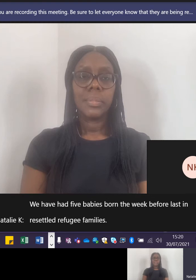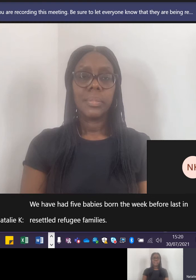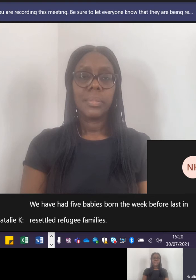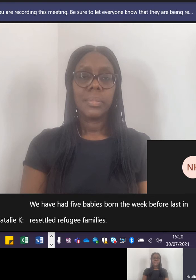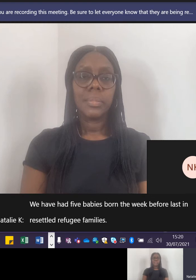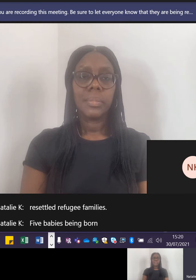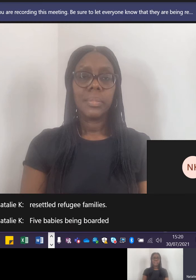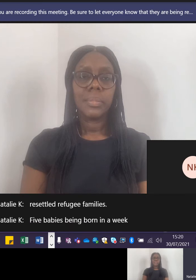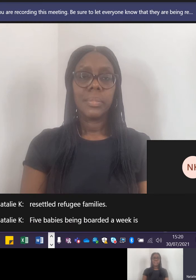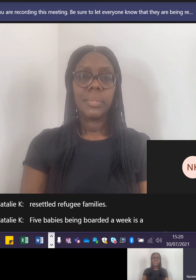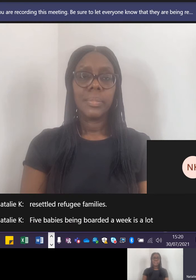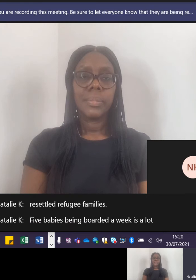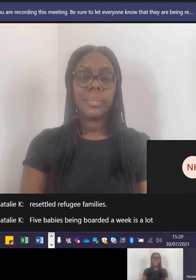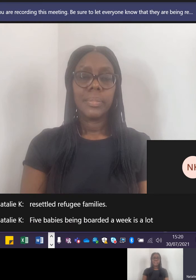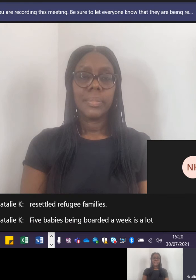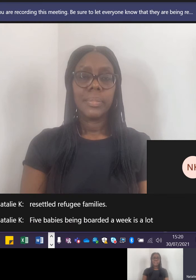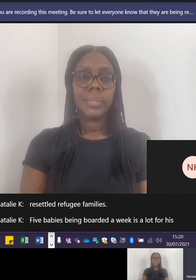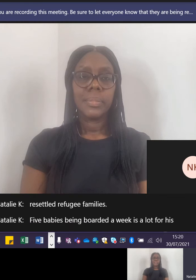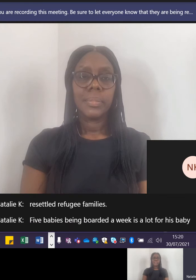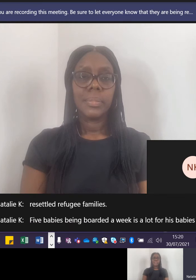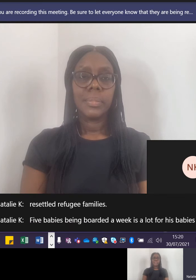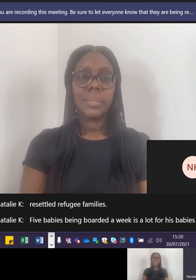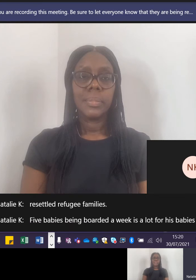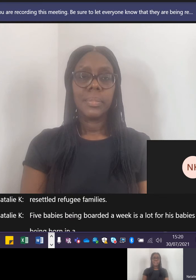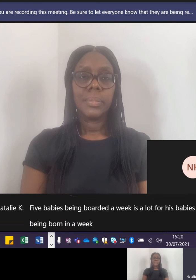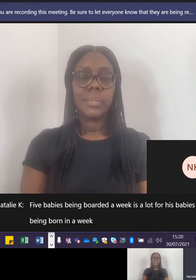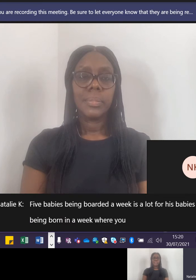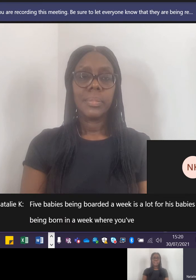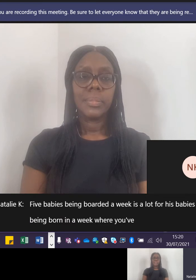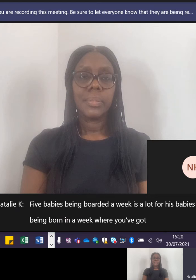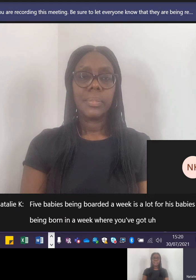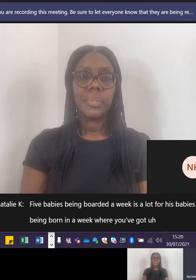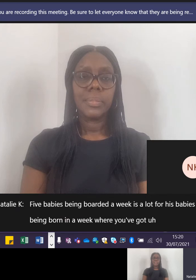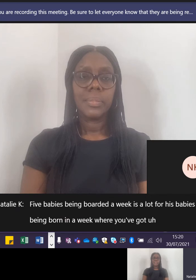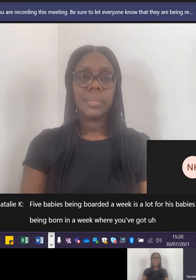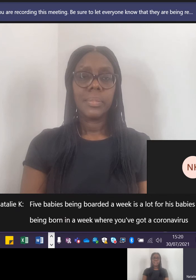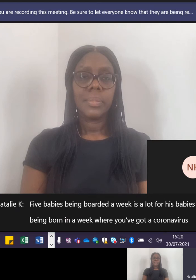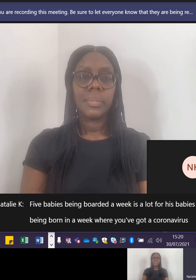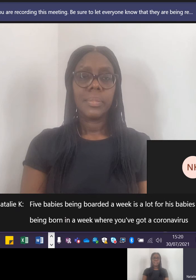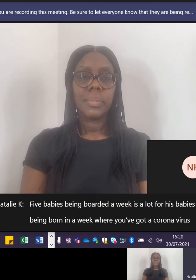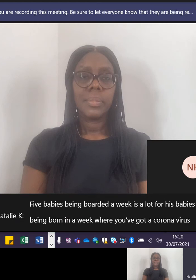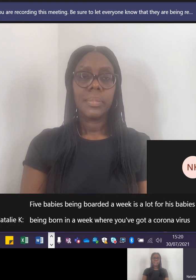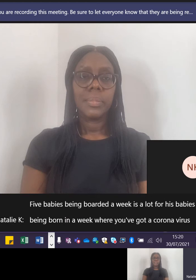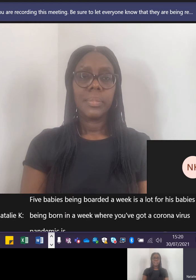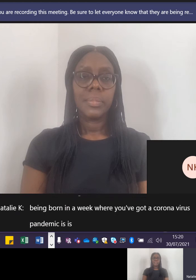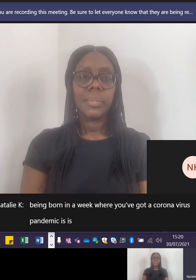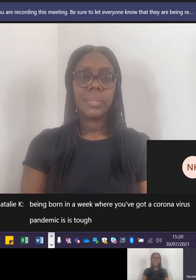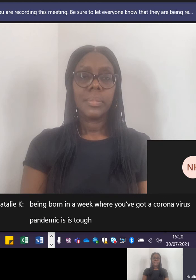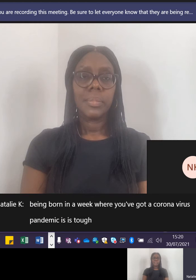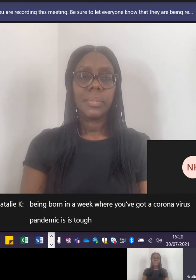being born in a week is a lot. 5 babies being born in a week where you've got a coronavirus pandemic is tough.